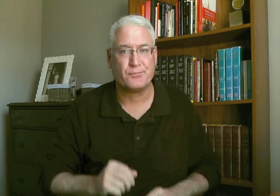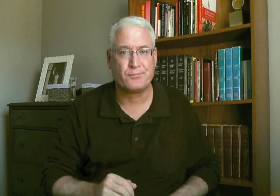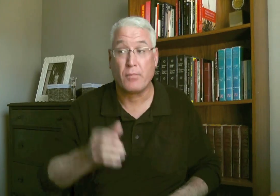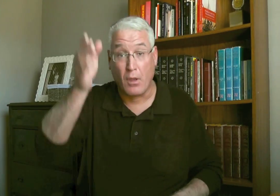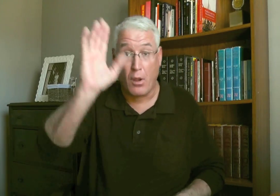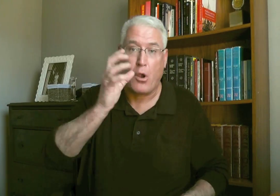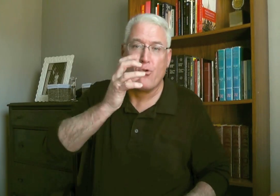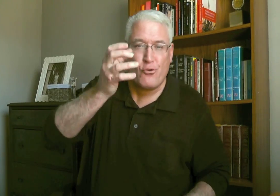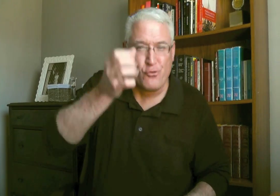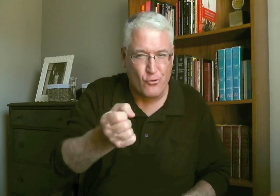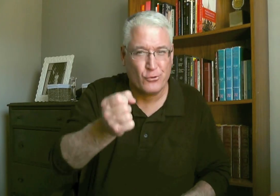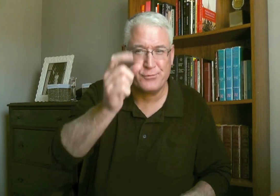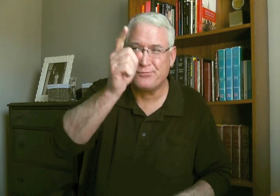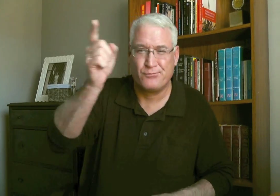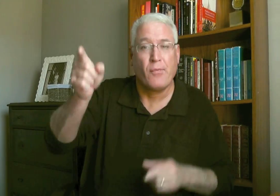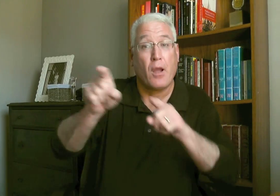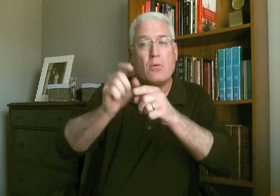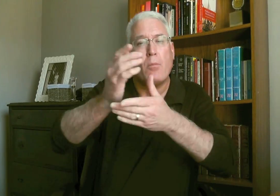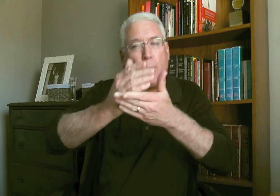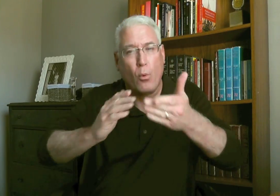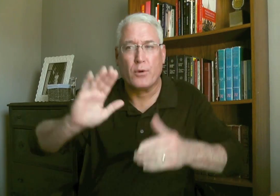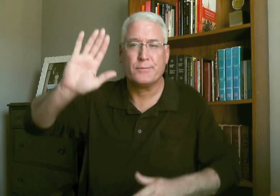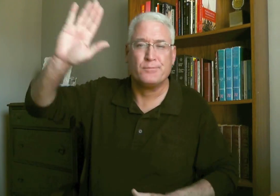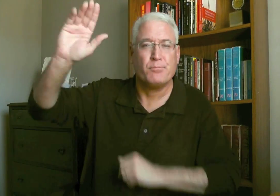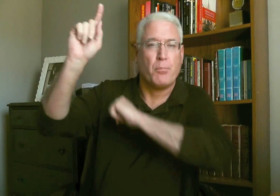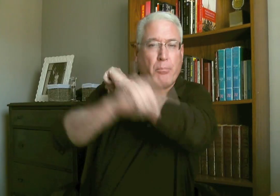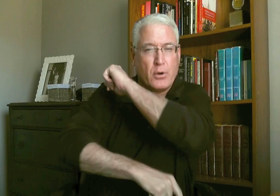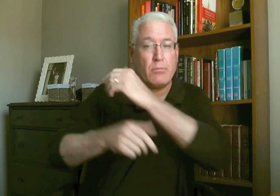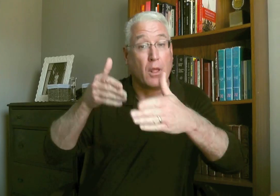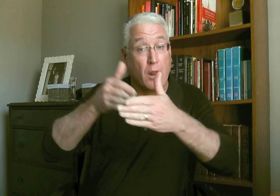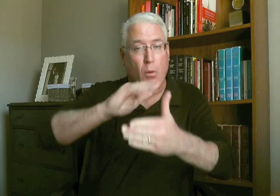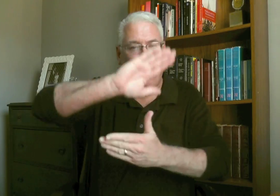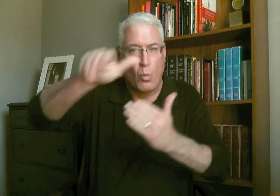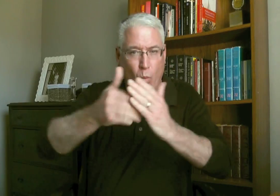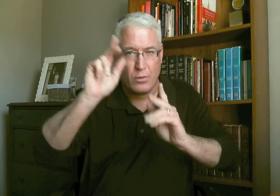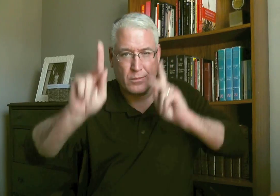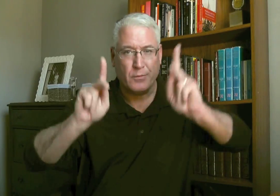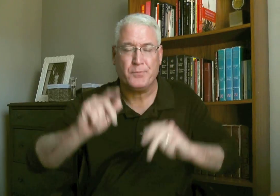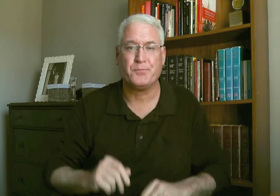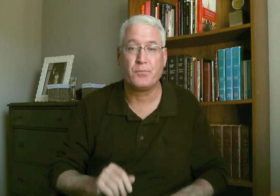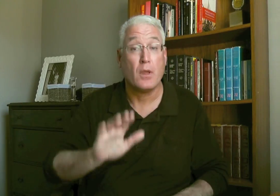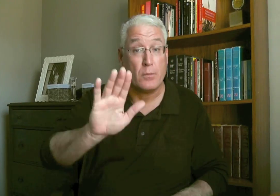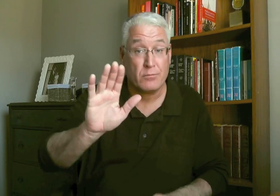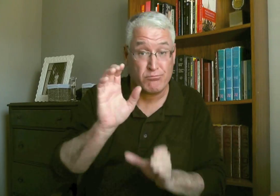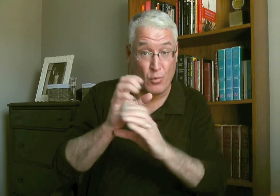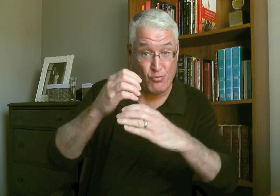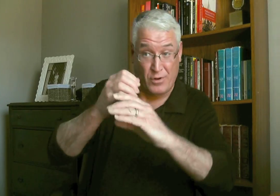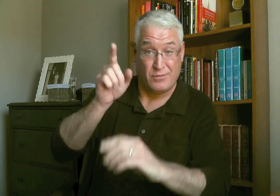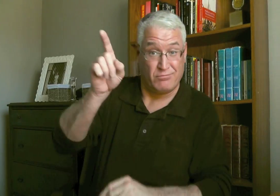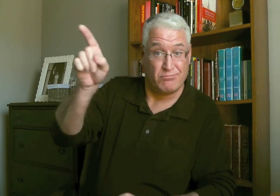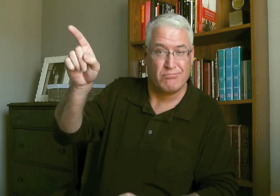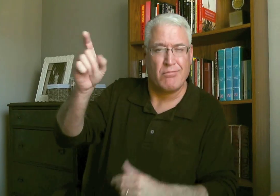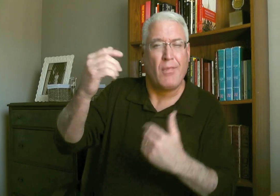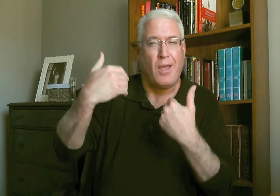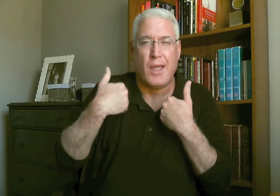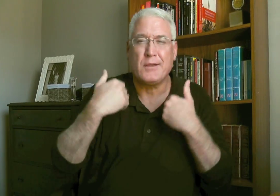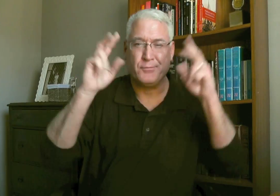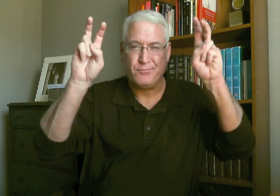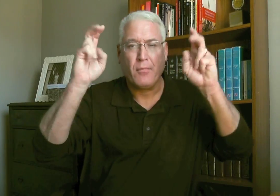Creation was cursed, though. It was punished along with all people.